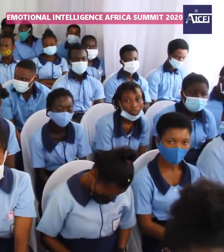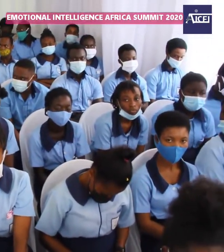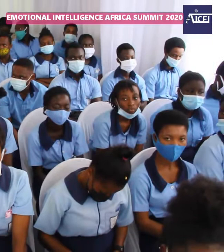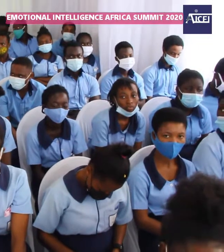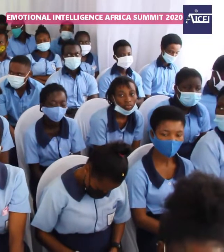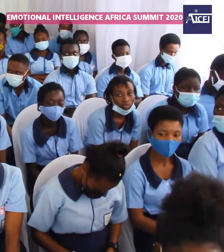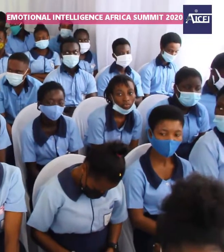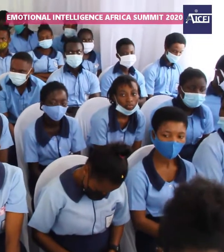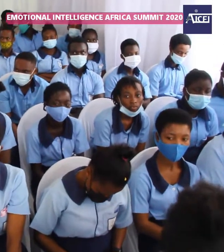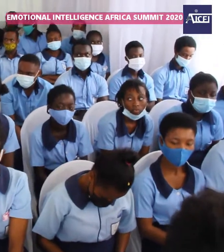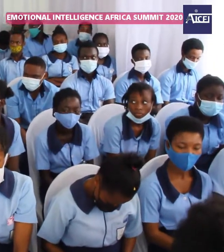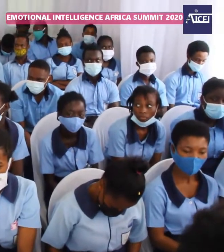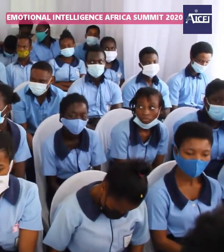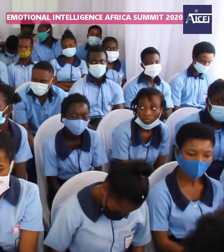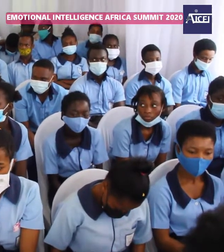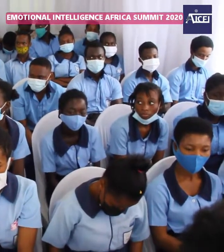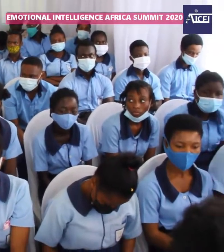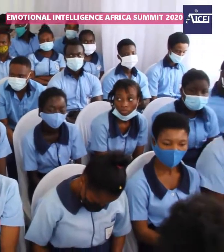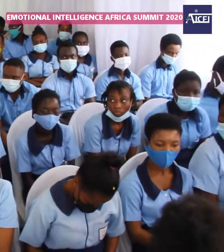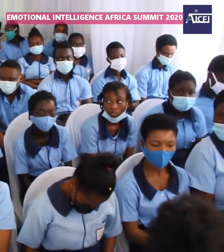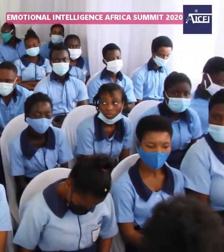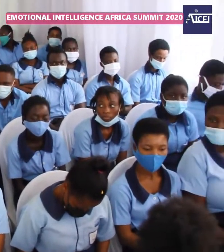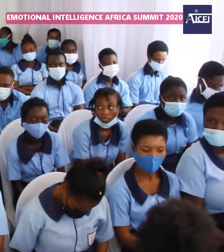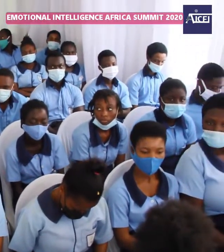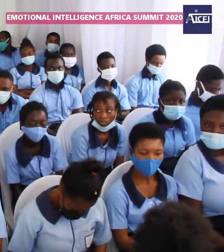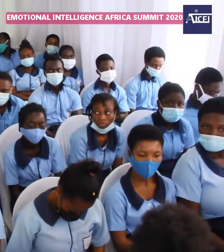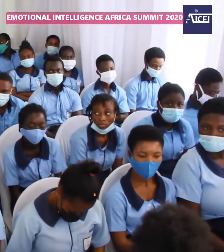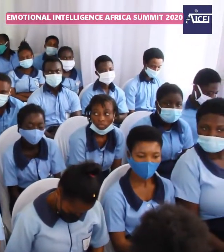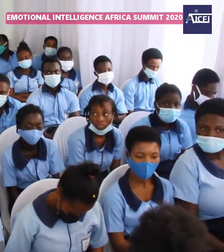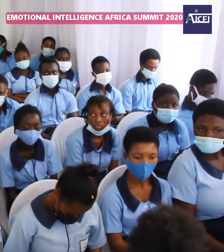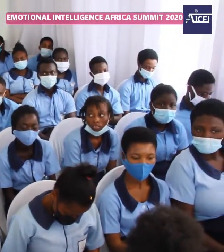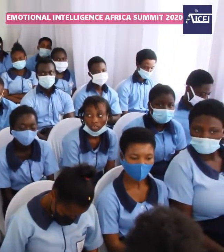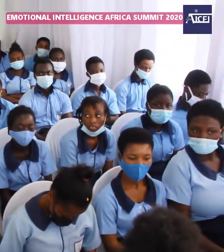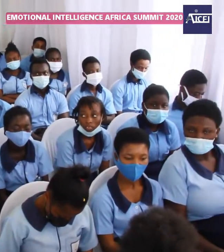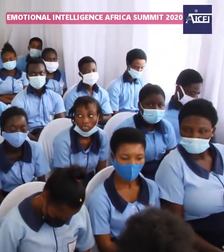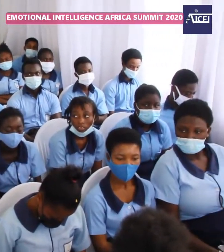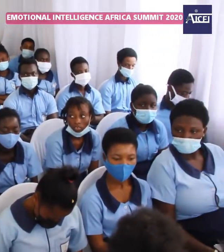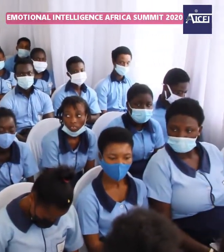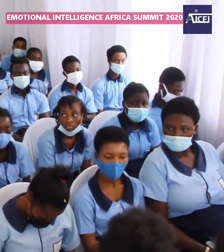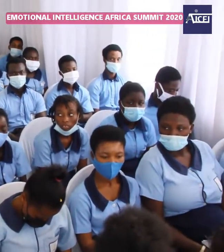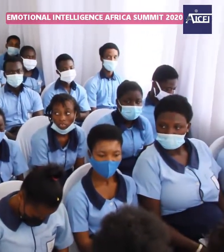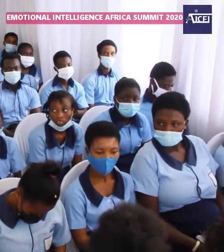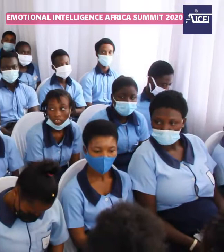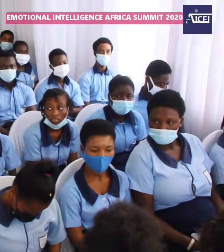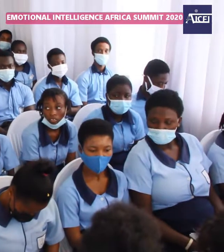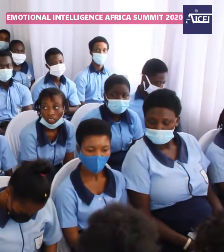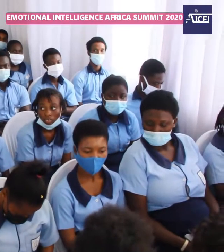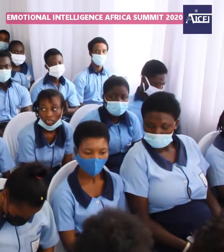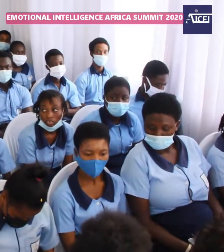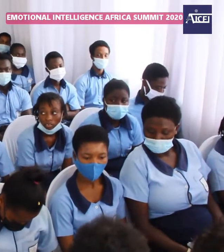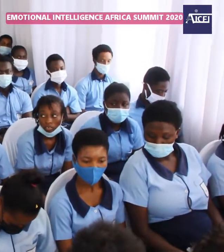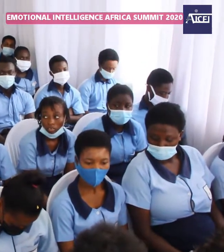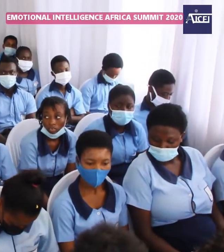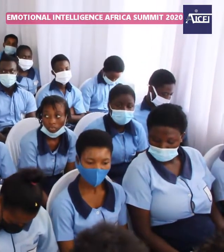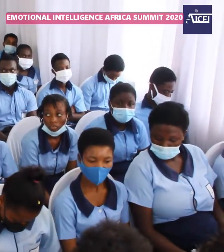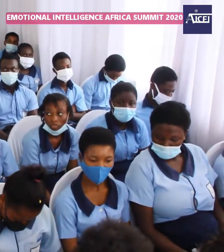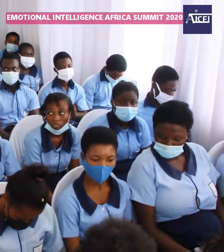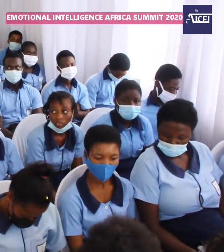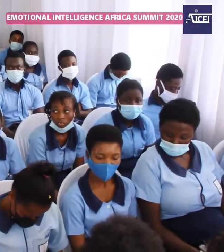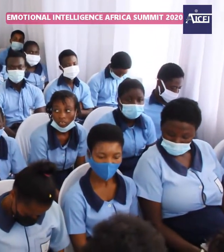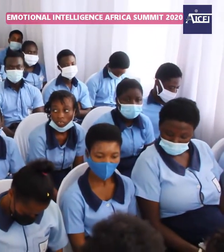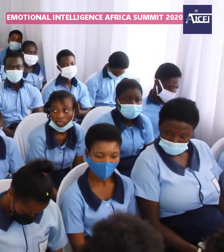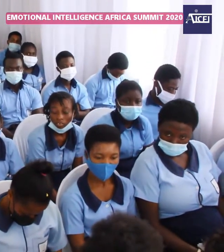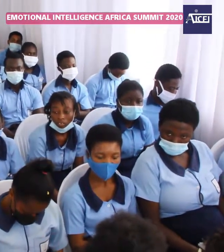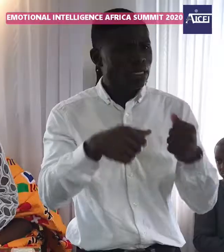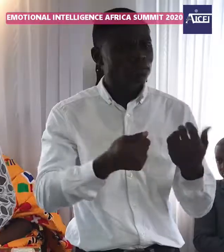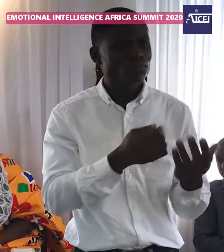Now, the person who enjoyed all the all-inclusive enlightenment I mentioned earlier gets to adulthood and is prepared to